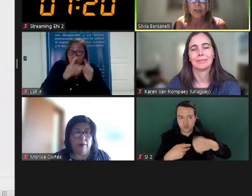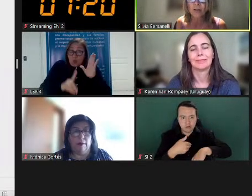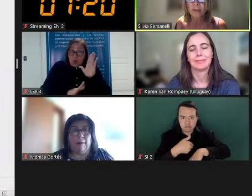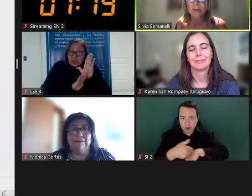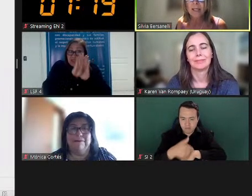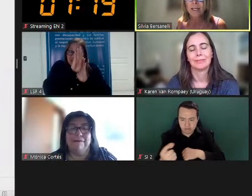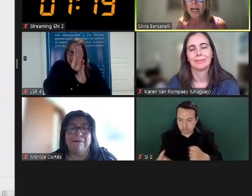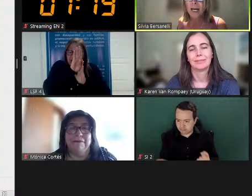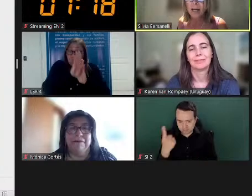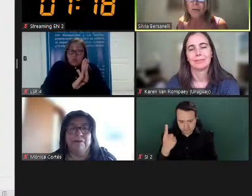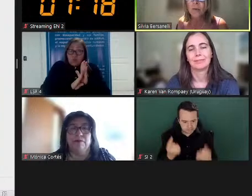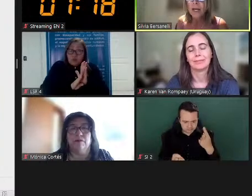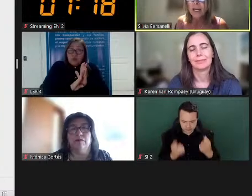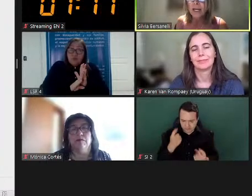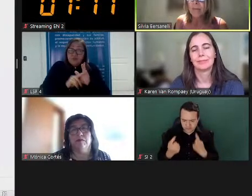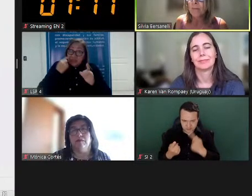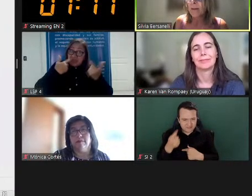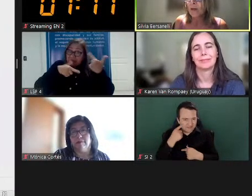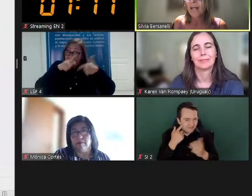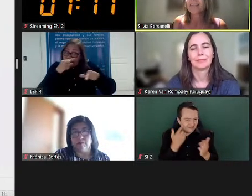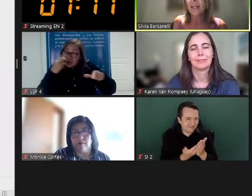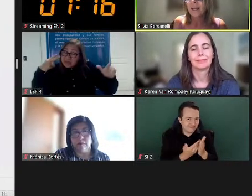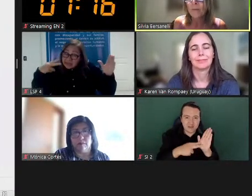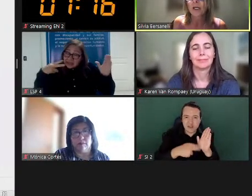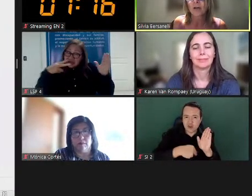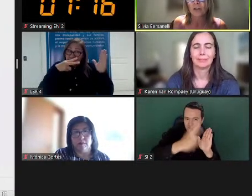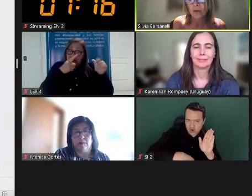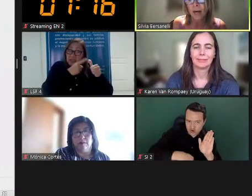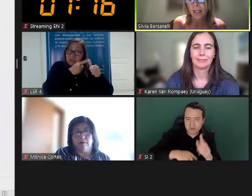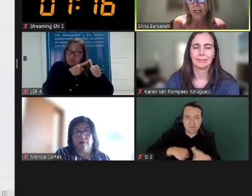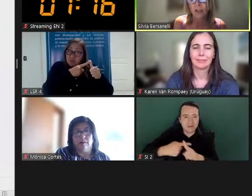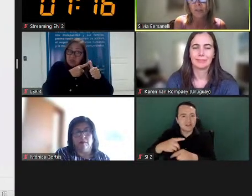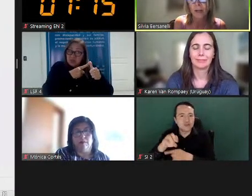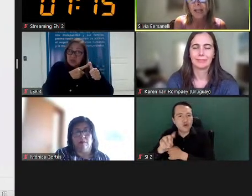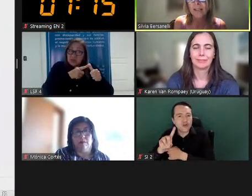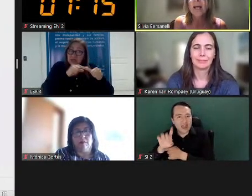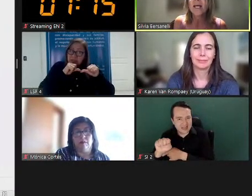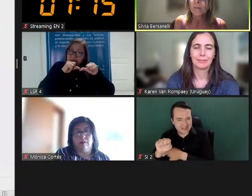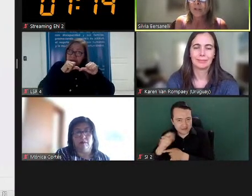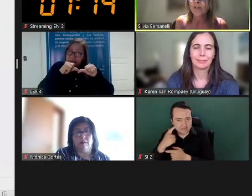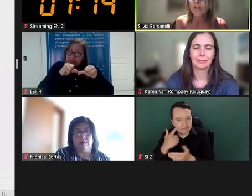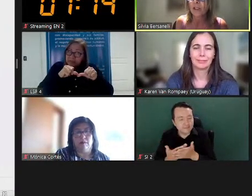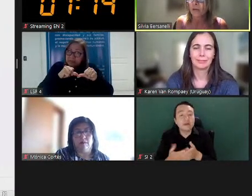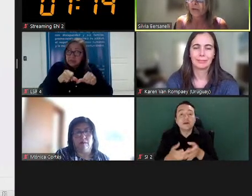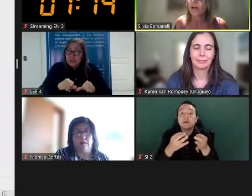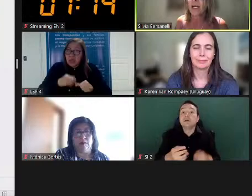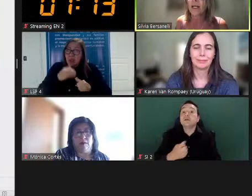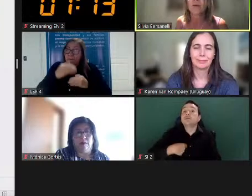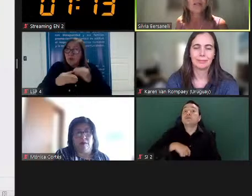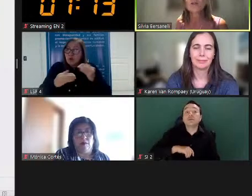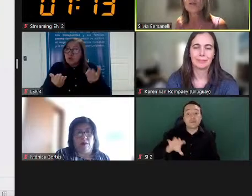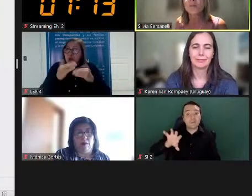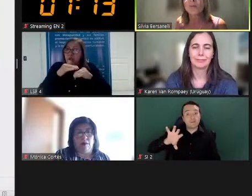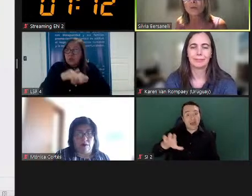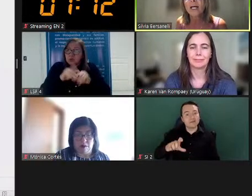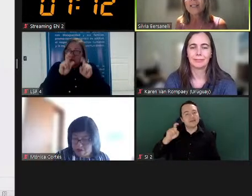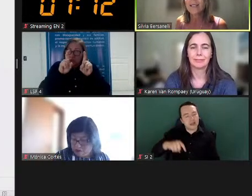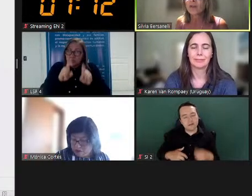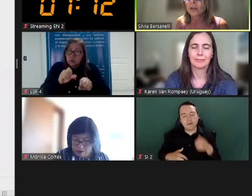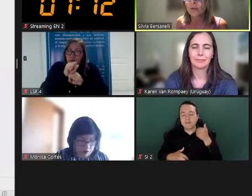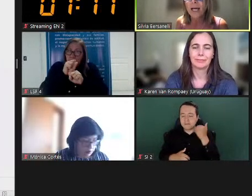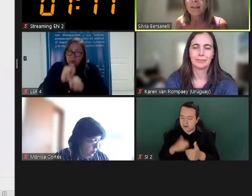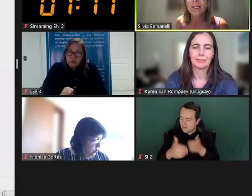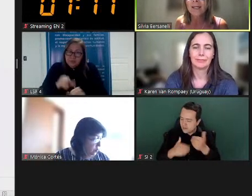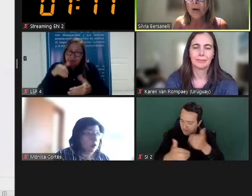sdgs of course which were pointed out is first that we need to continue in our country with the inclusion